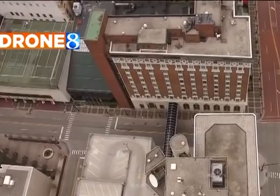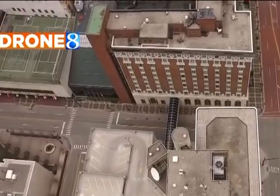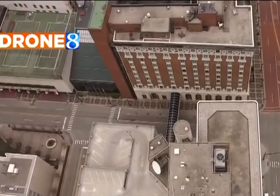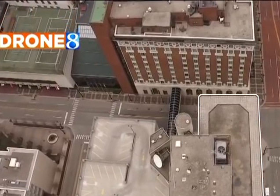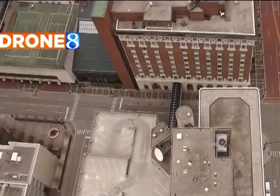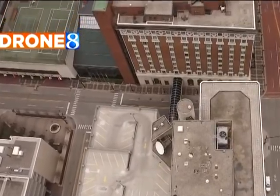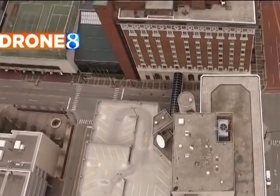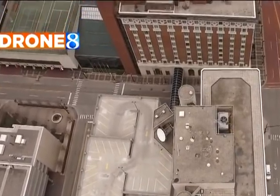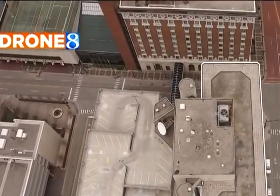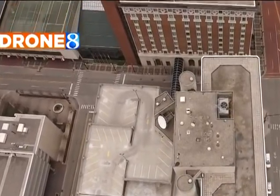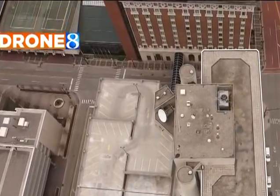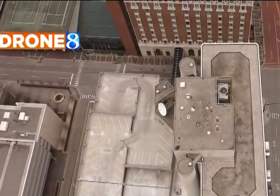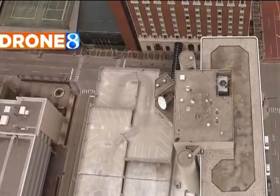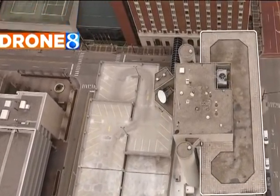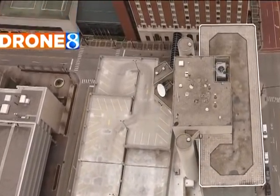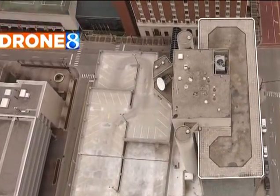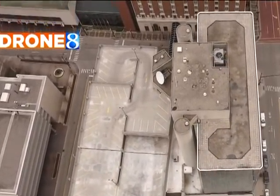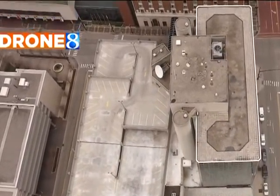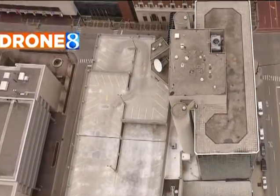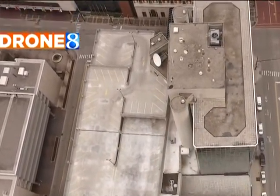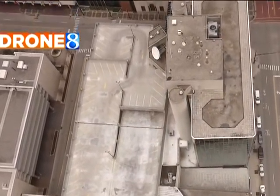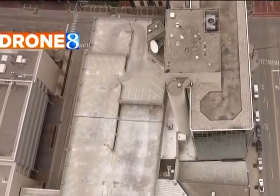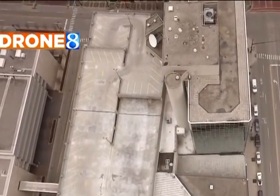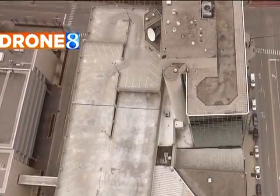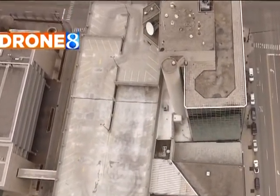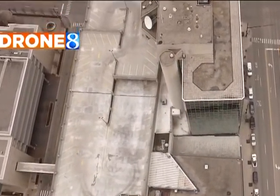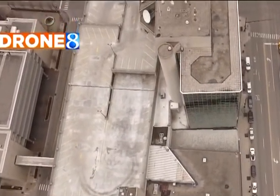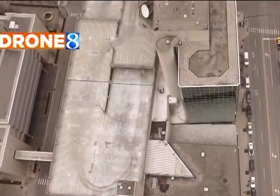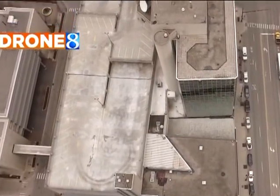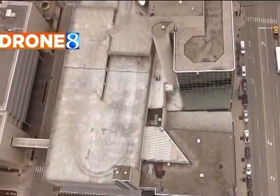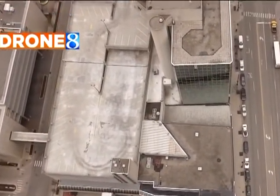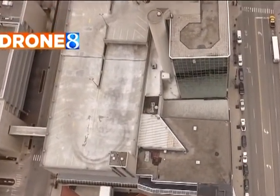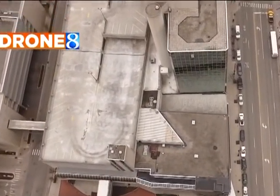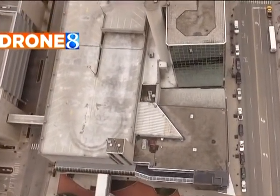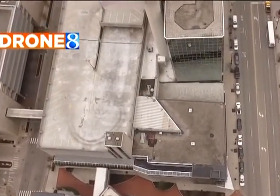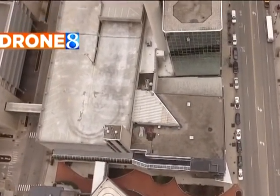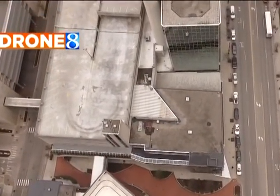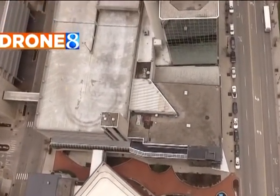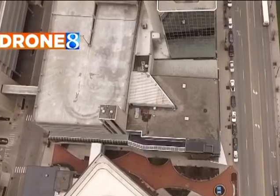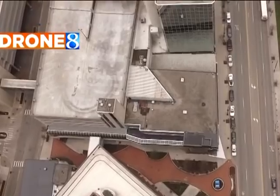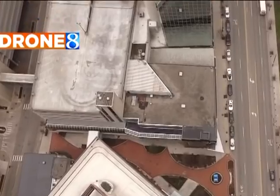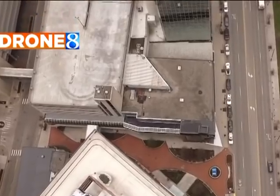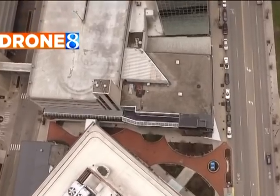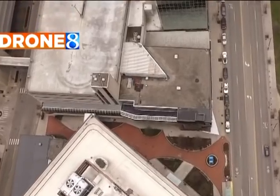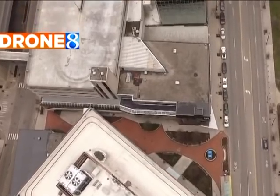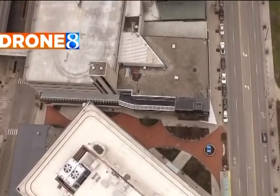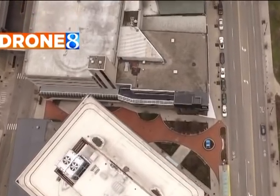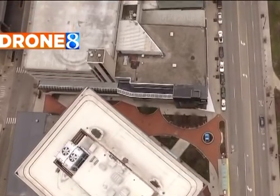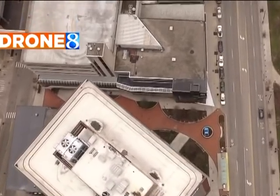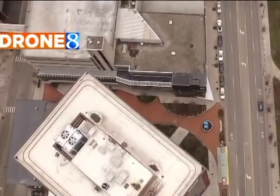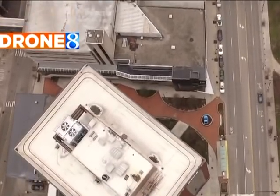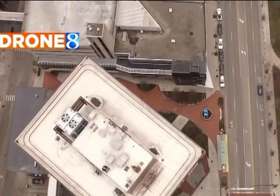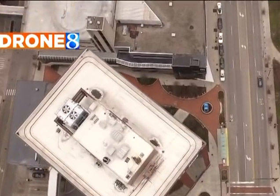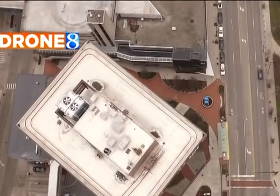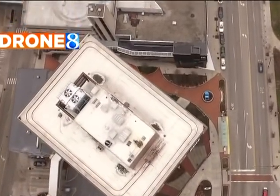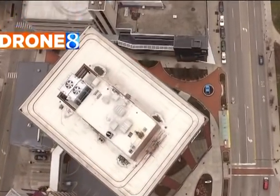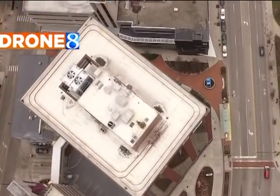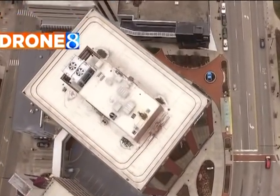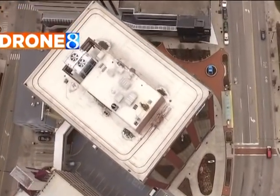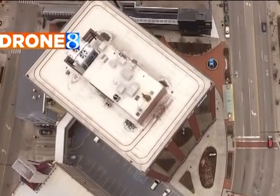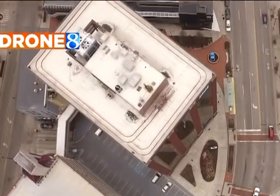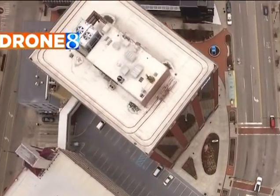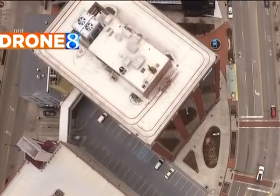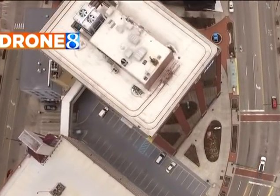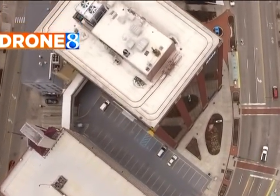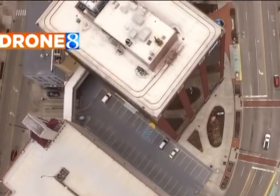streets in downtown Grand Rapids, and the governor has said she hopes that you will continue to follow that as we try to deal